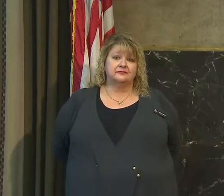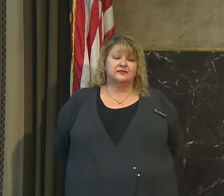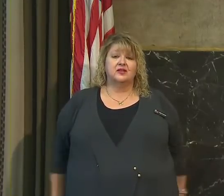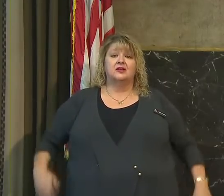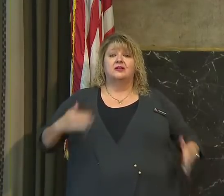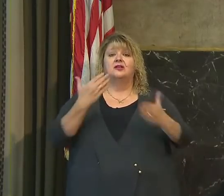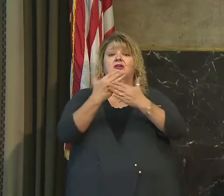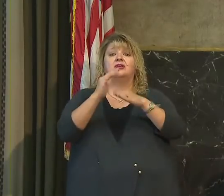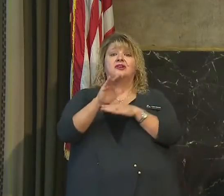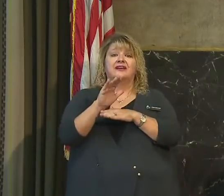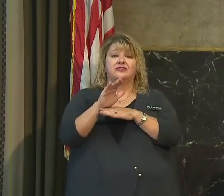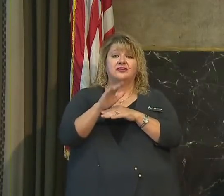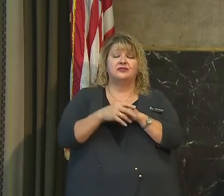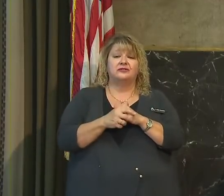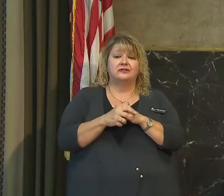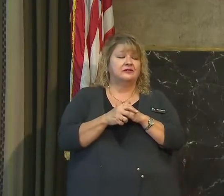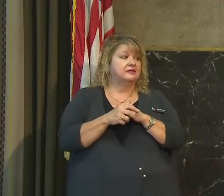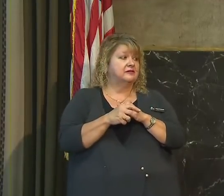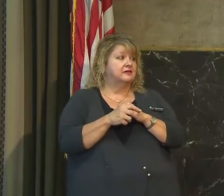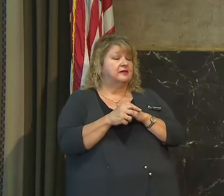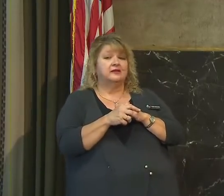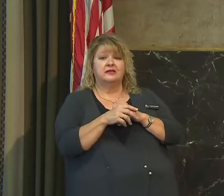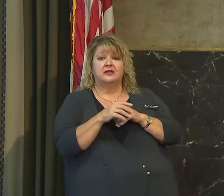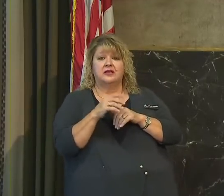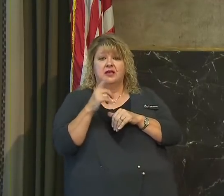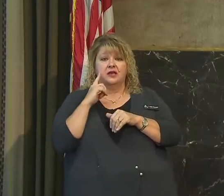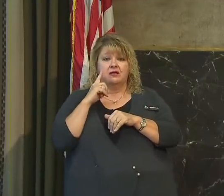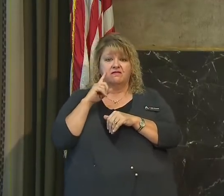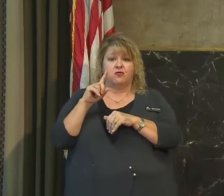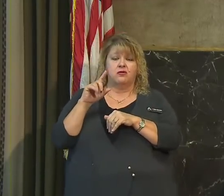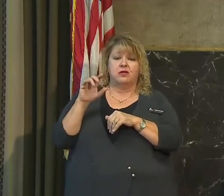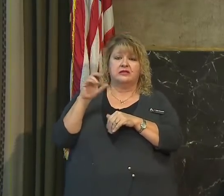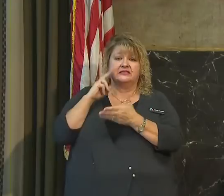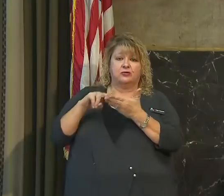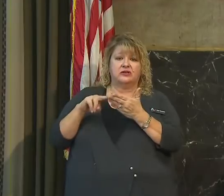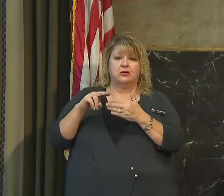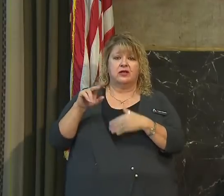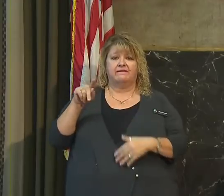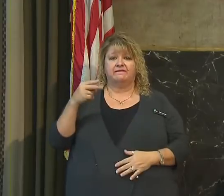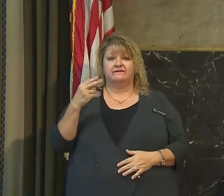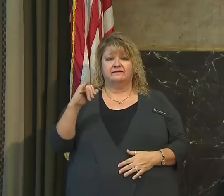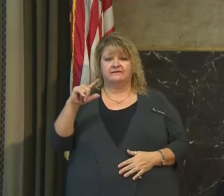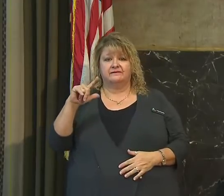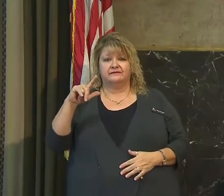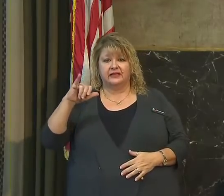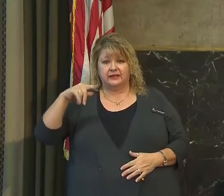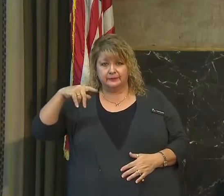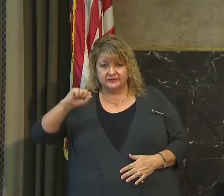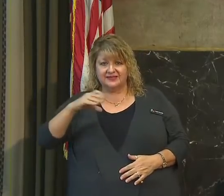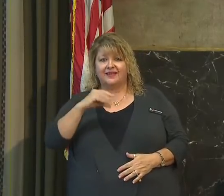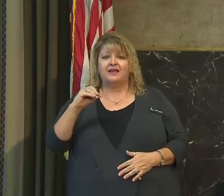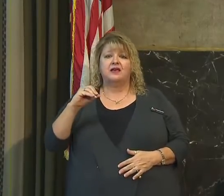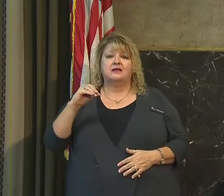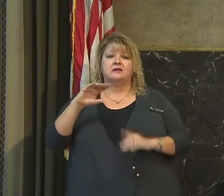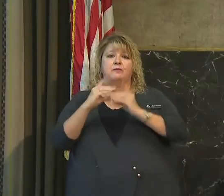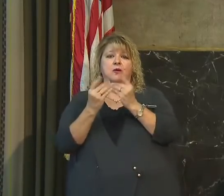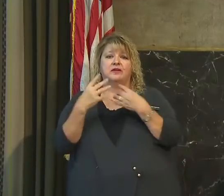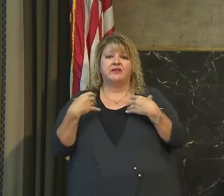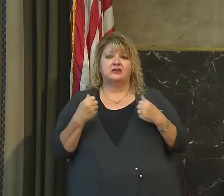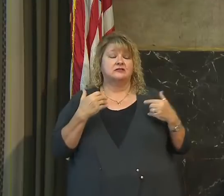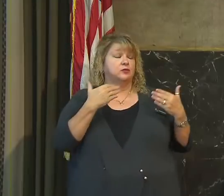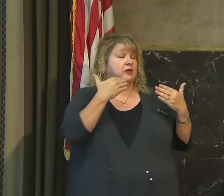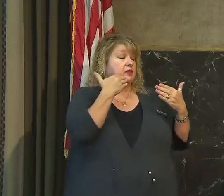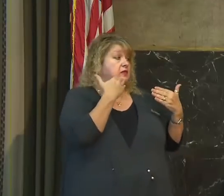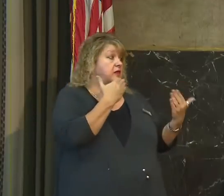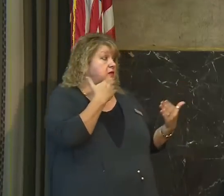Good afternoon. Sir, on behalf of Secretary Phillips and the Department of Health, we want to thank you and appreciate your continued leadership through